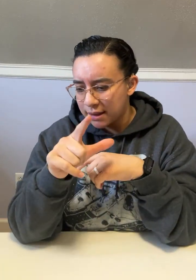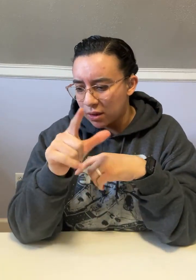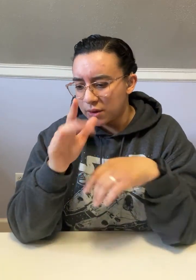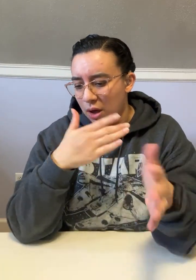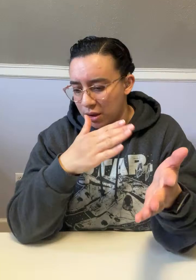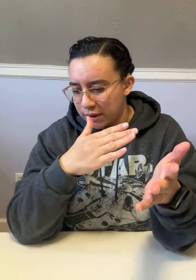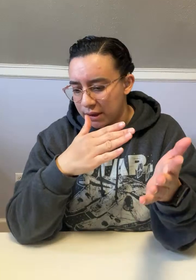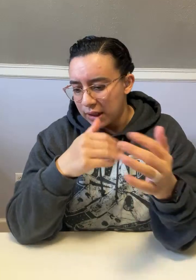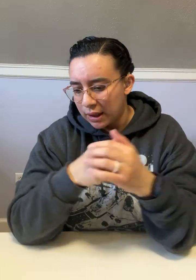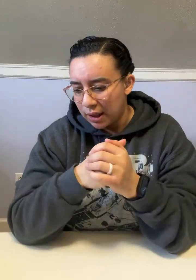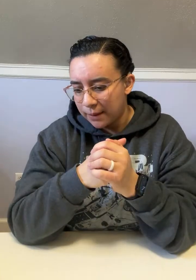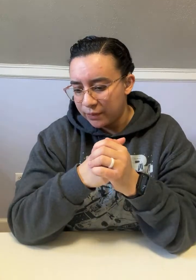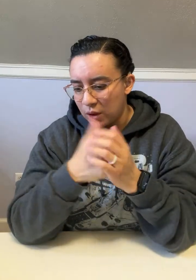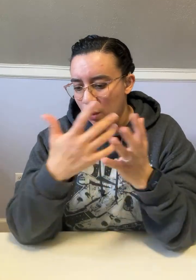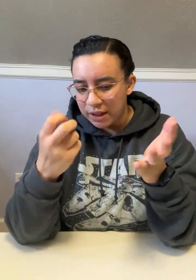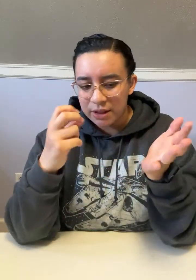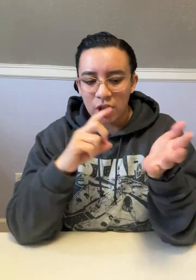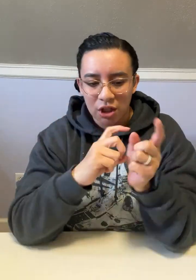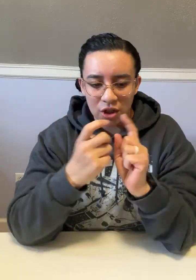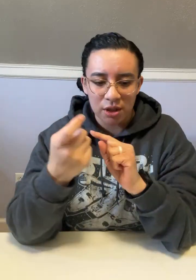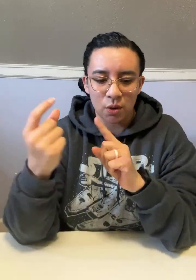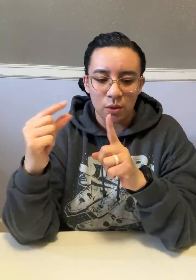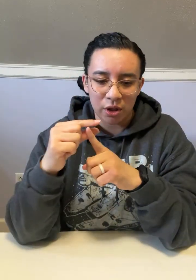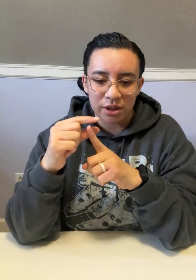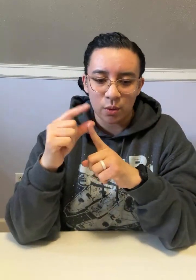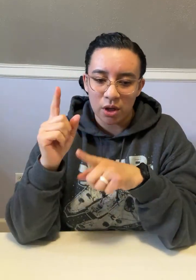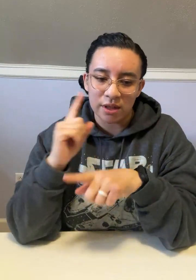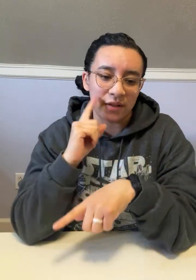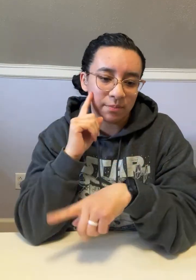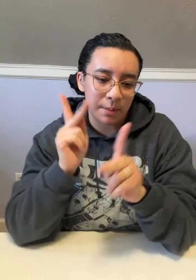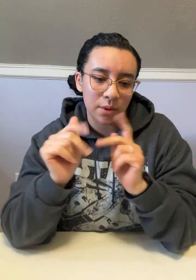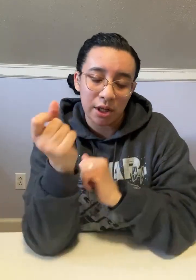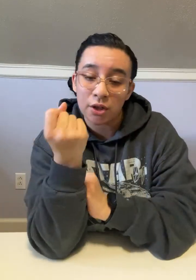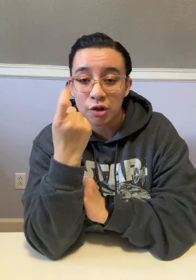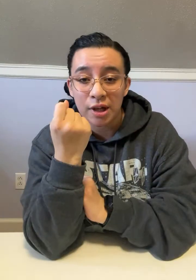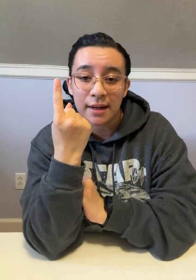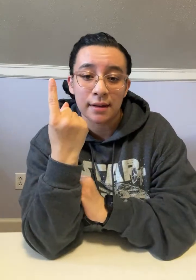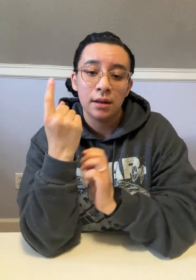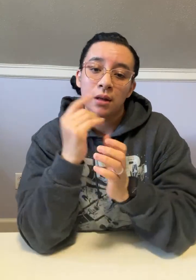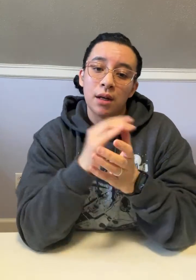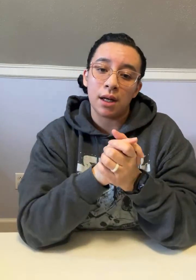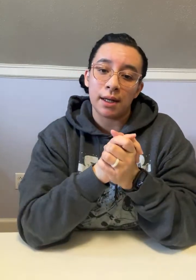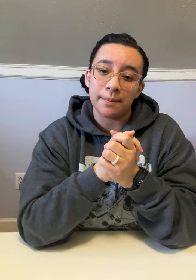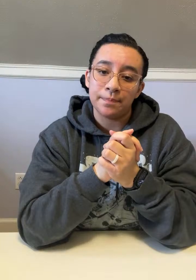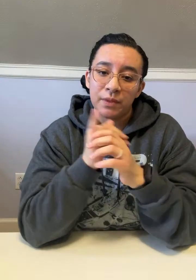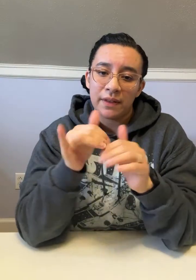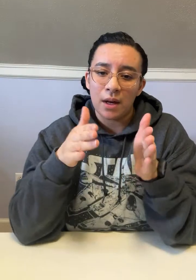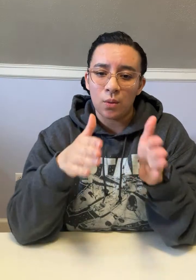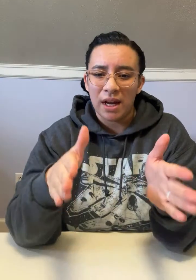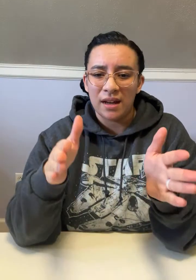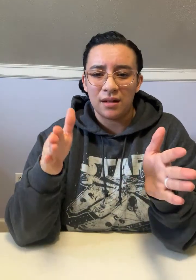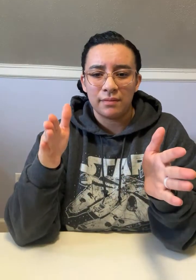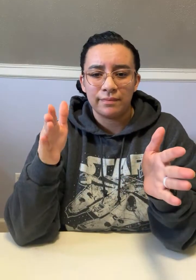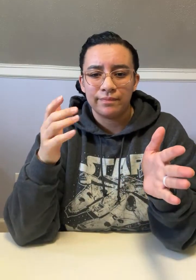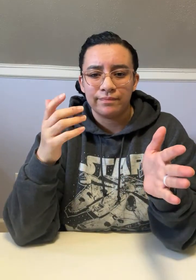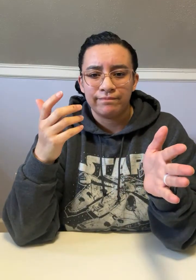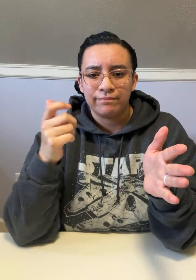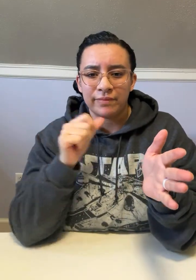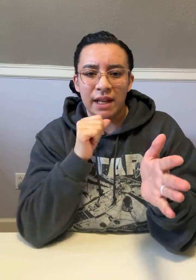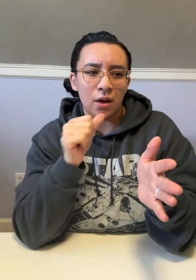ASL songs, you want to change it into the words where deaf people can understand. That way, they